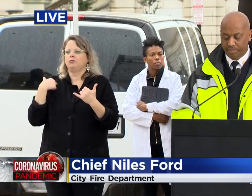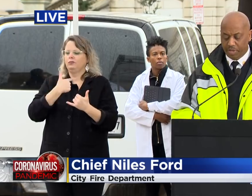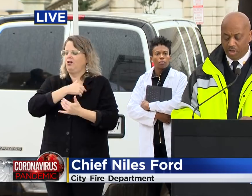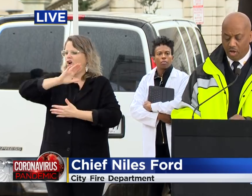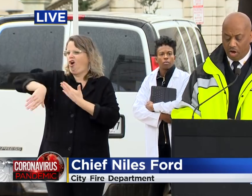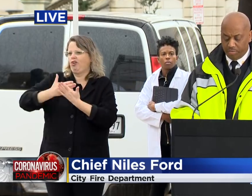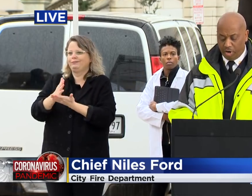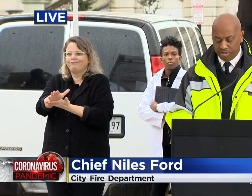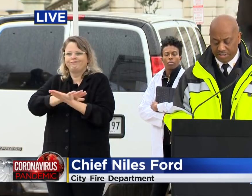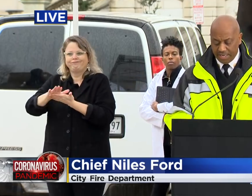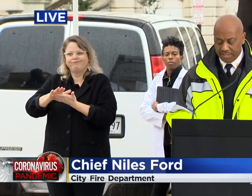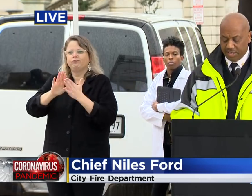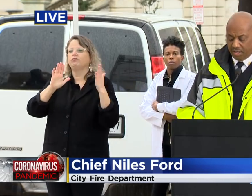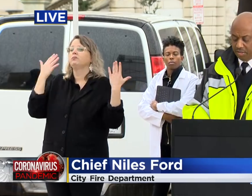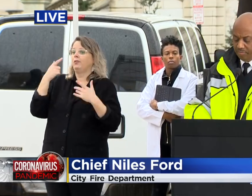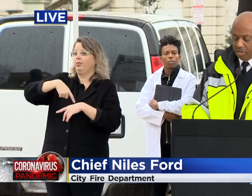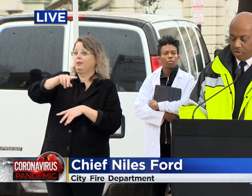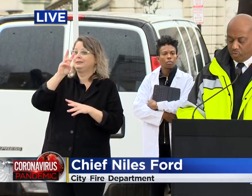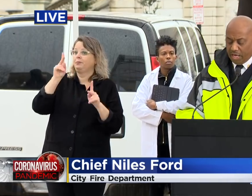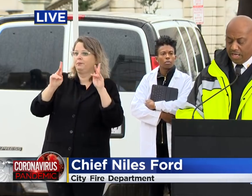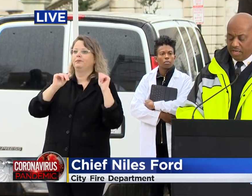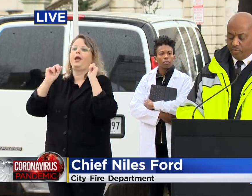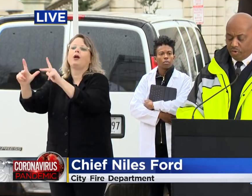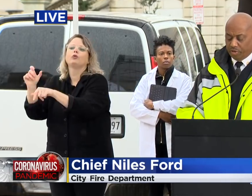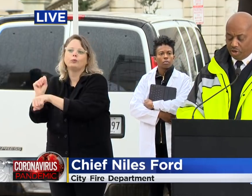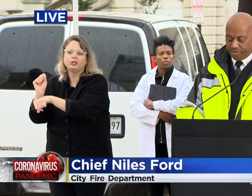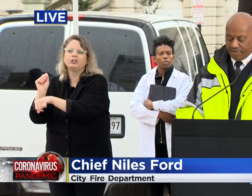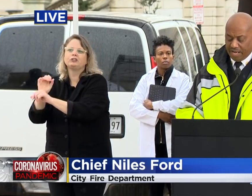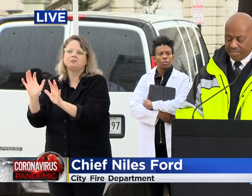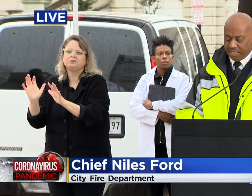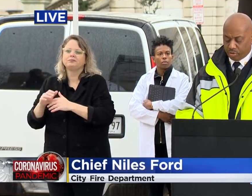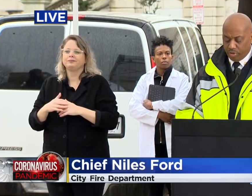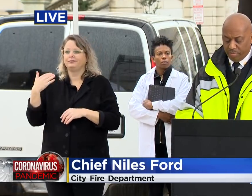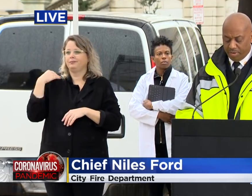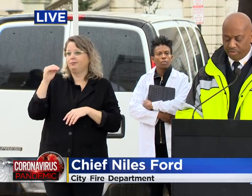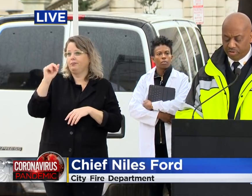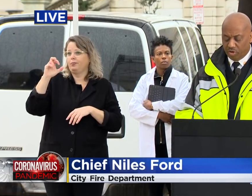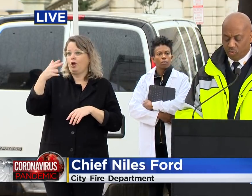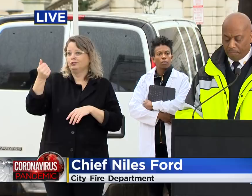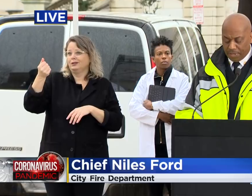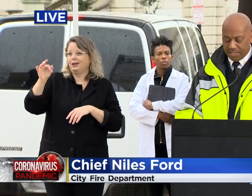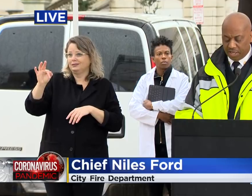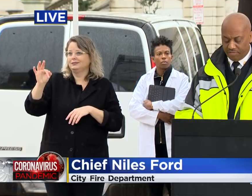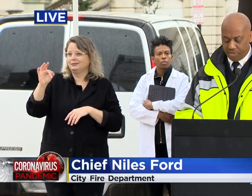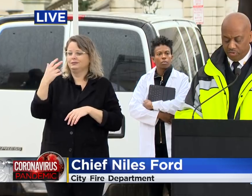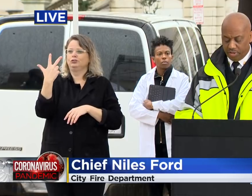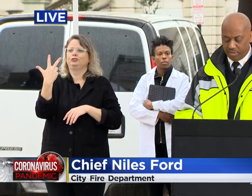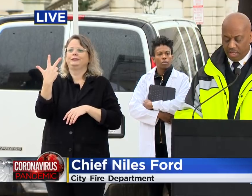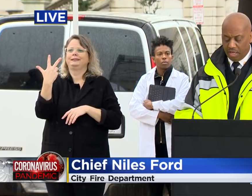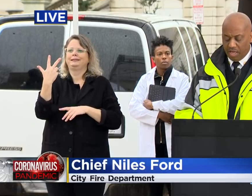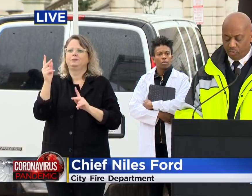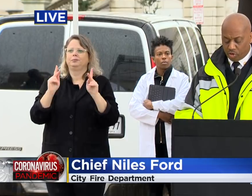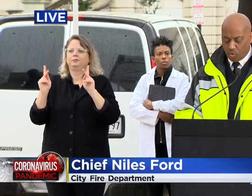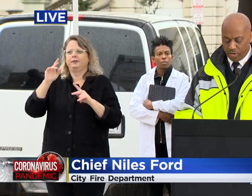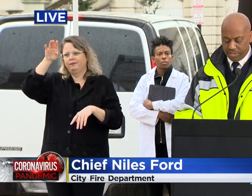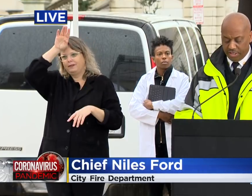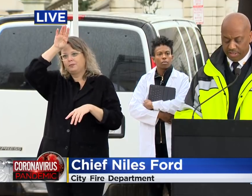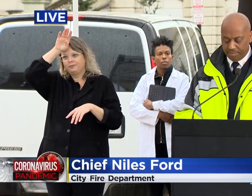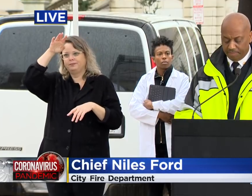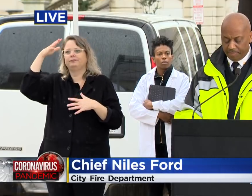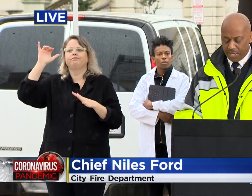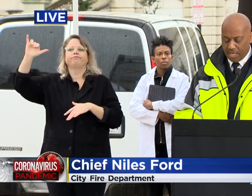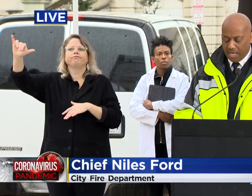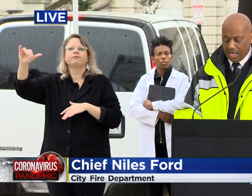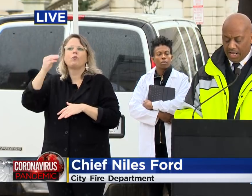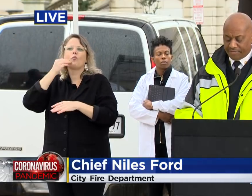work. On March 19th, we were notified that 3 members were placed off duty and were